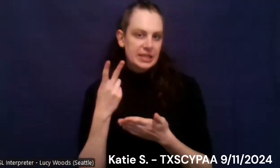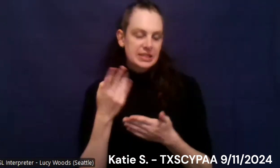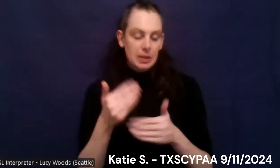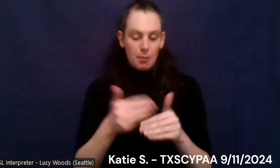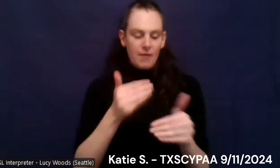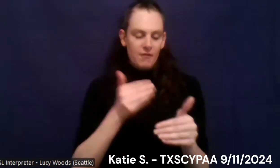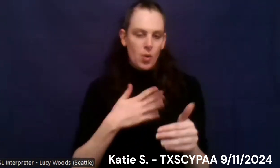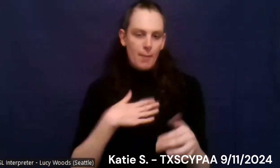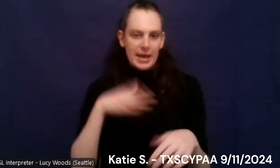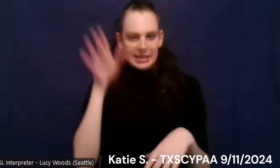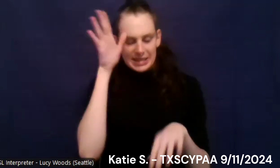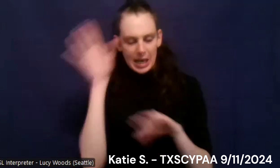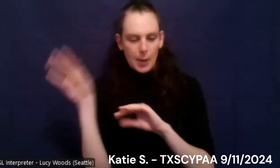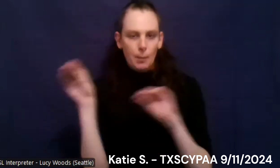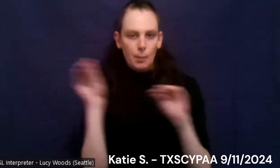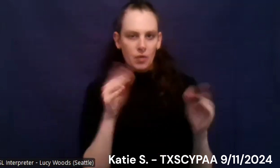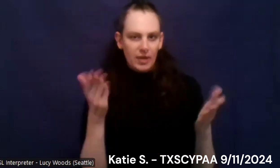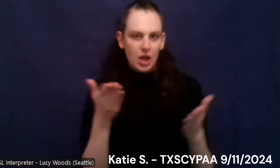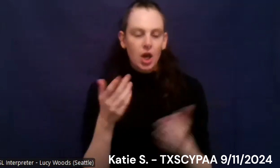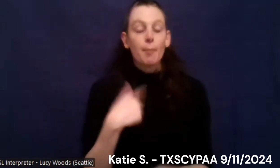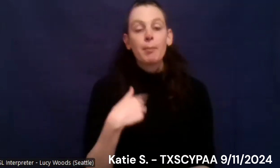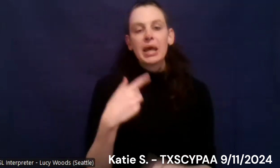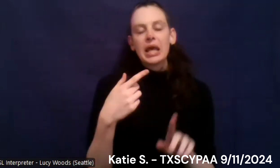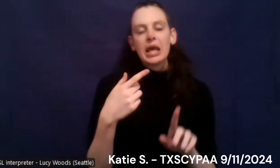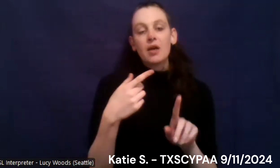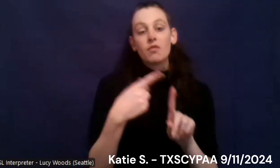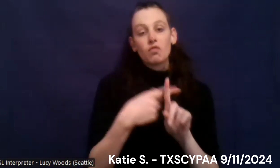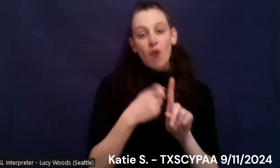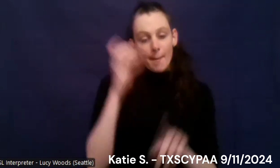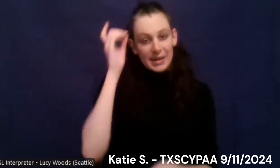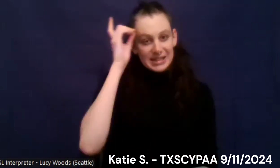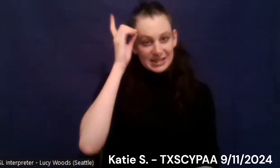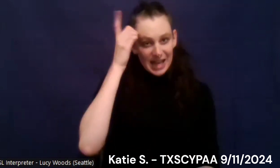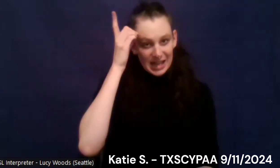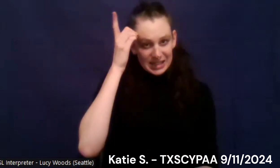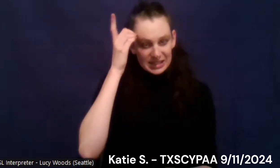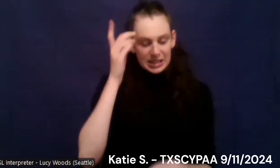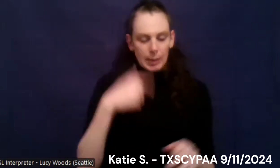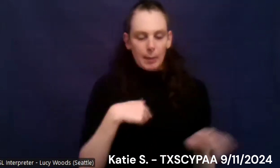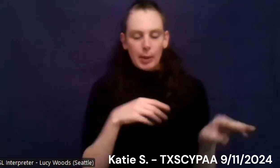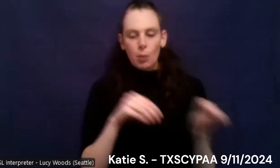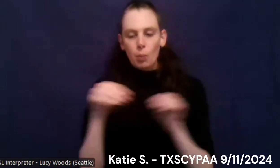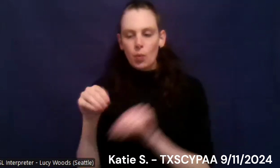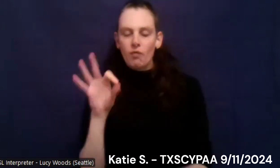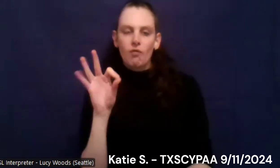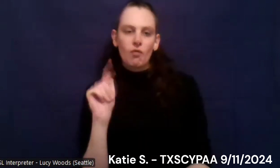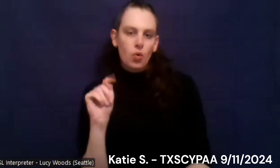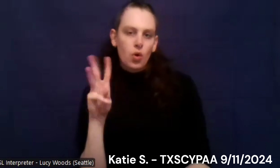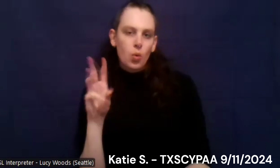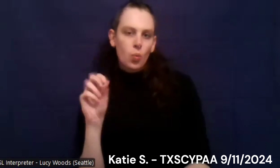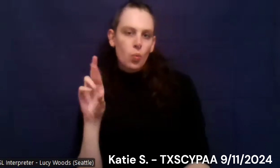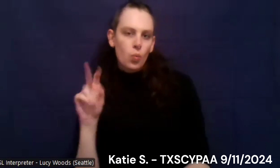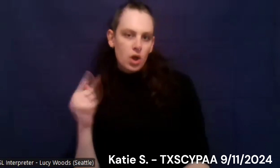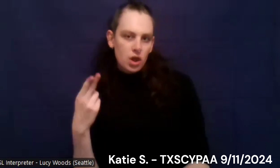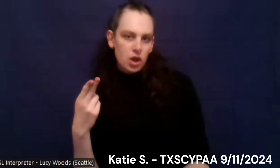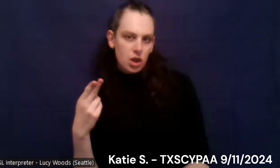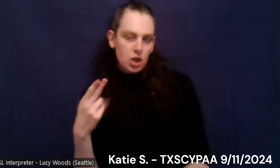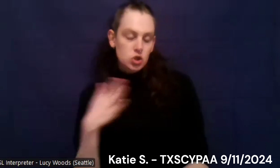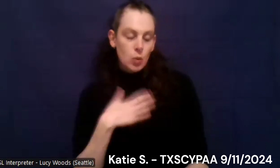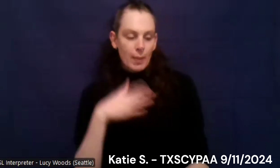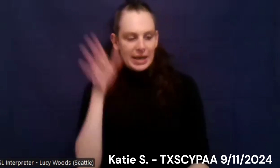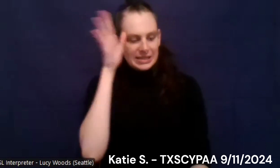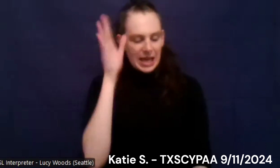I live in Fort Worth, but I'm from Dallas originally. Um, so my dad was moving to a different part of